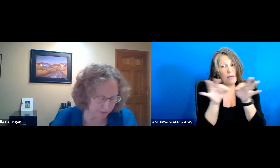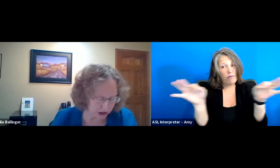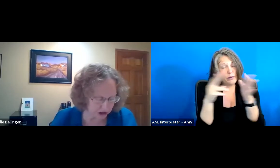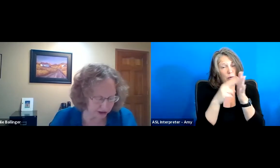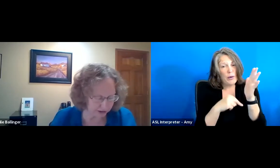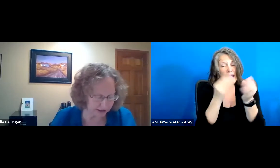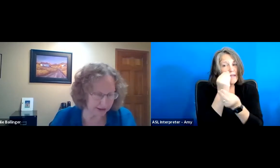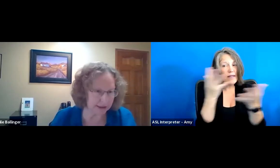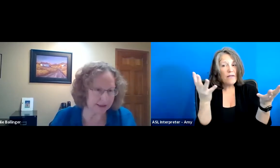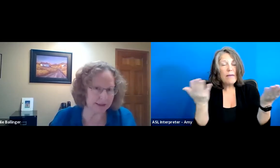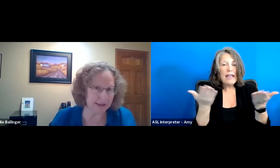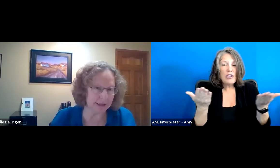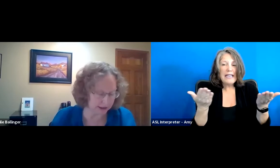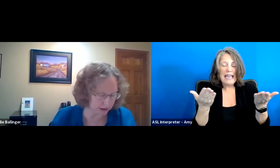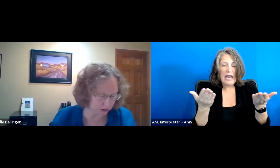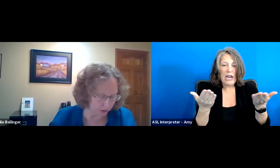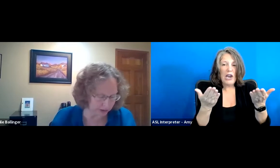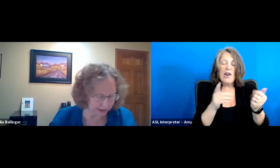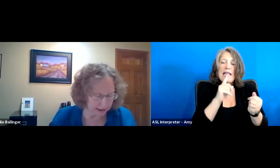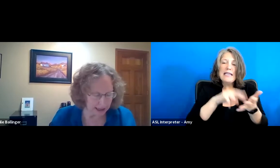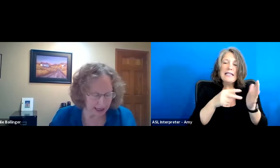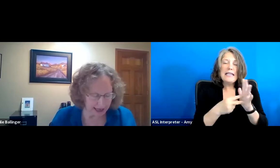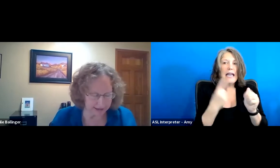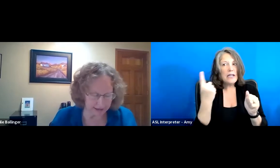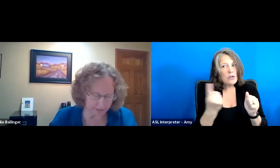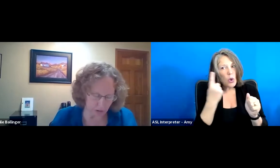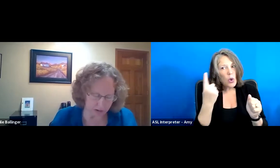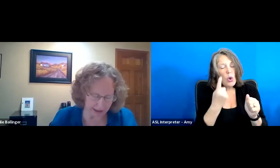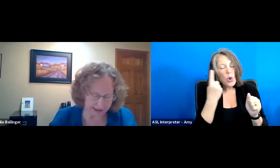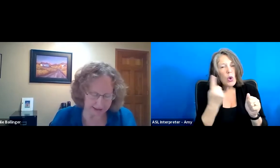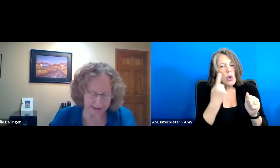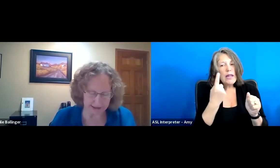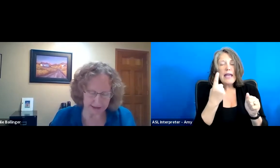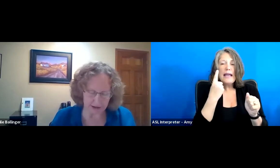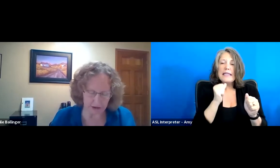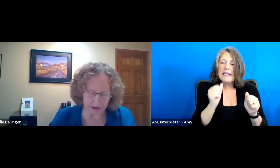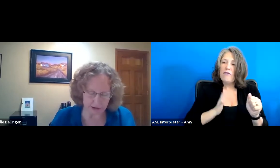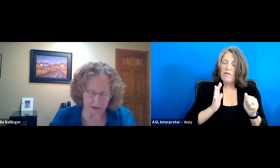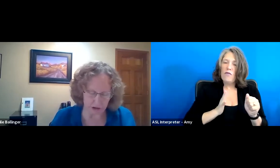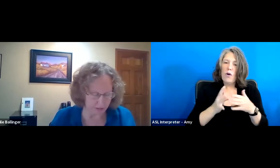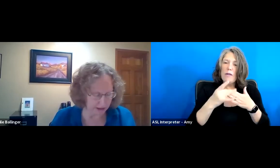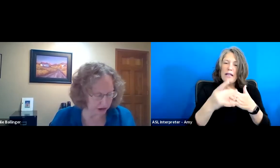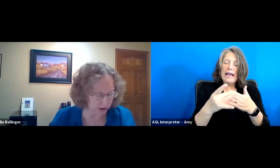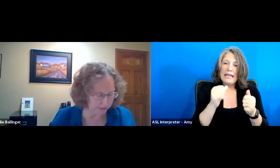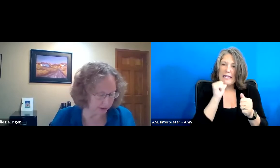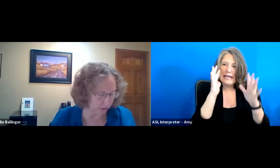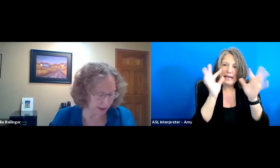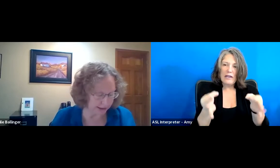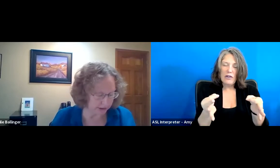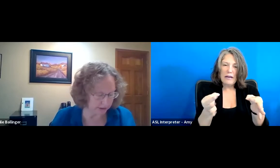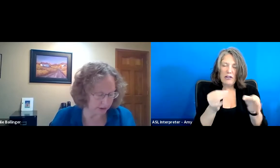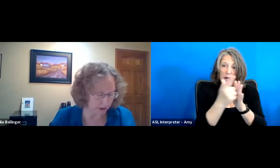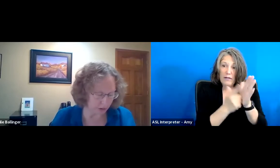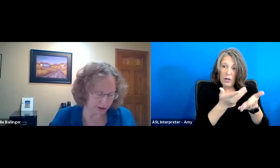The information herein is intended solely as informal guidance and is neither a determination of